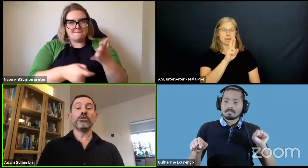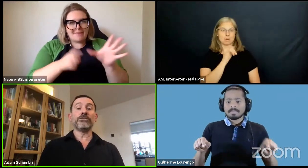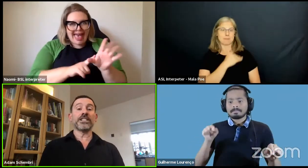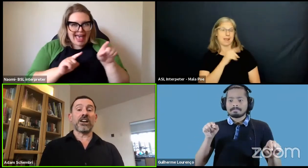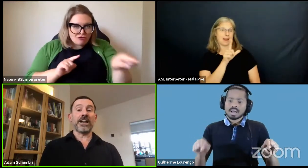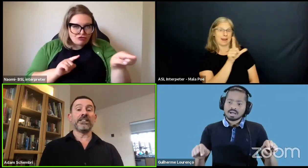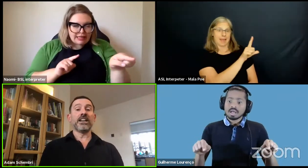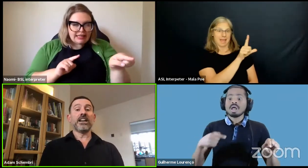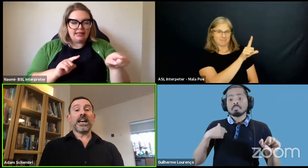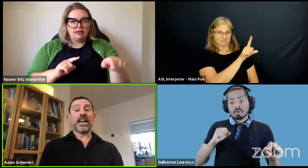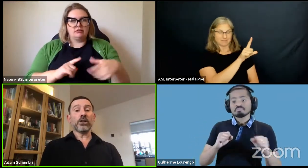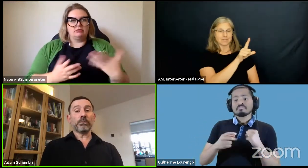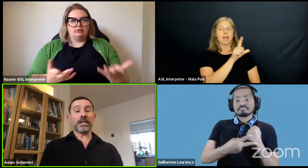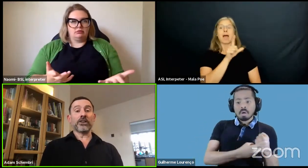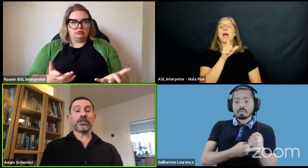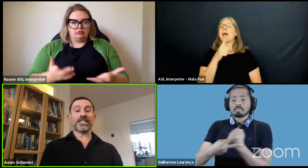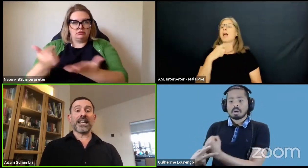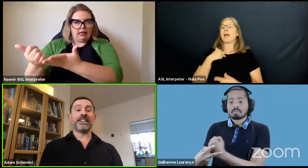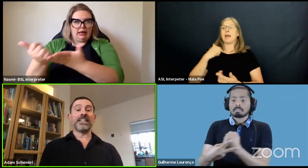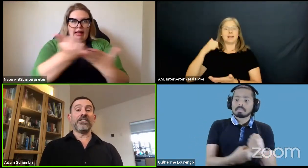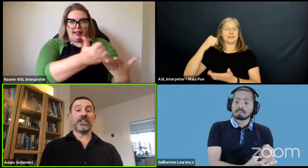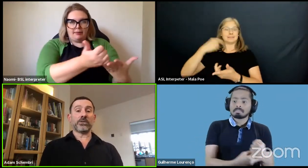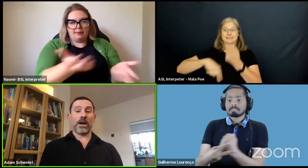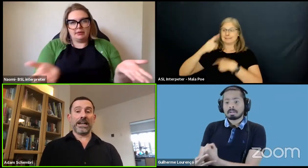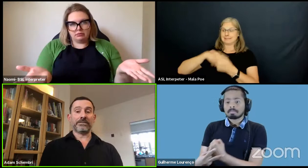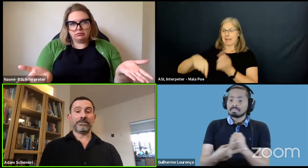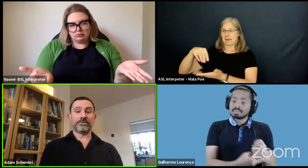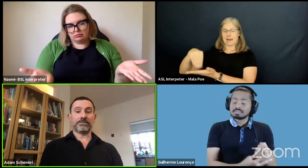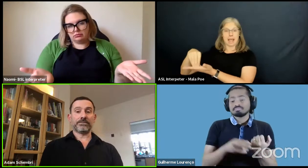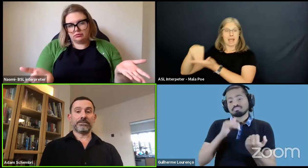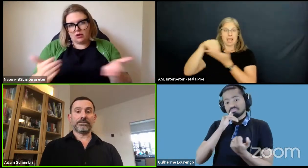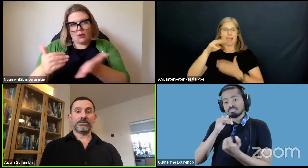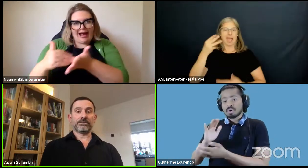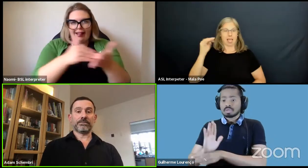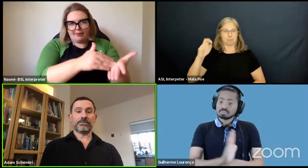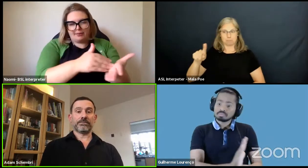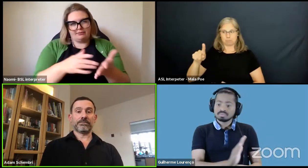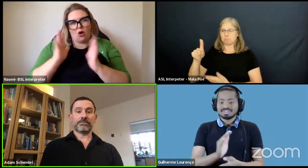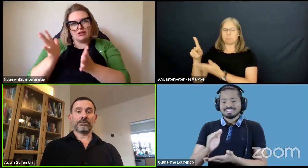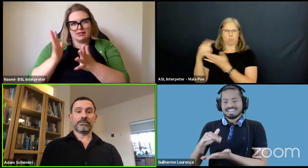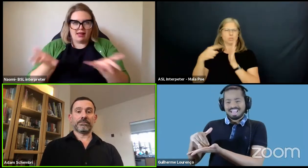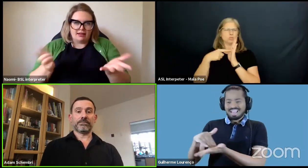then move the sign help in Auslan in this way.